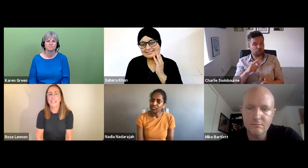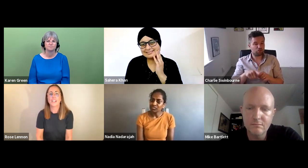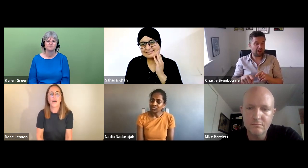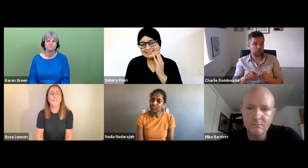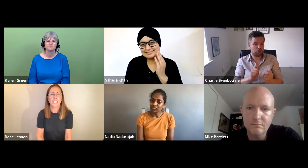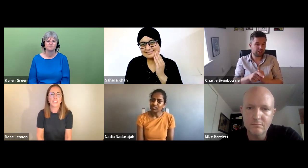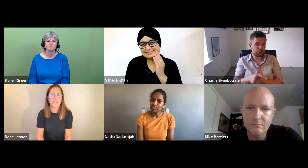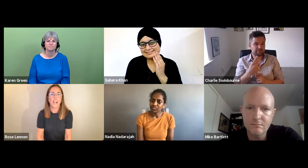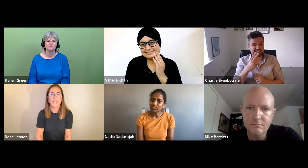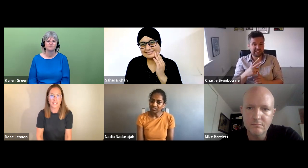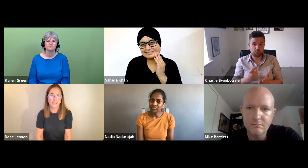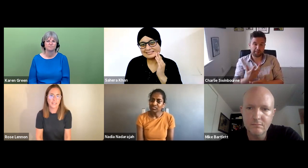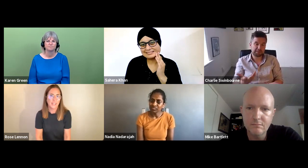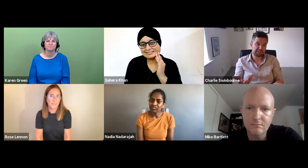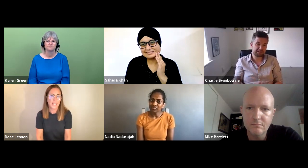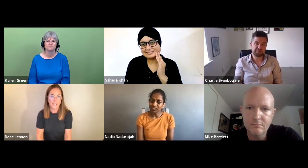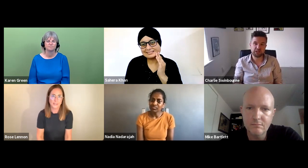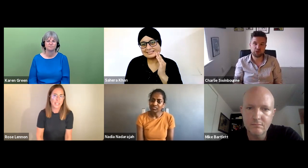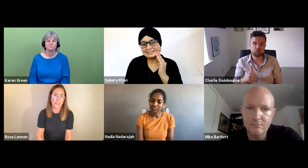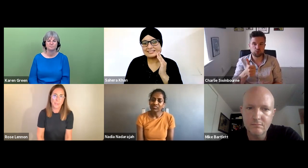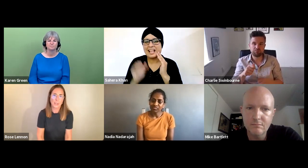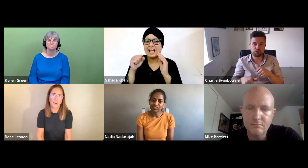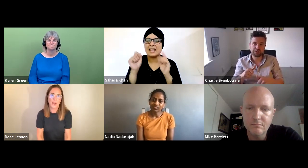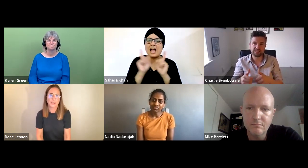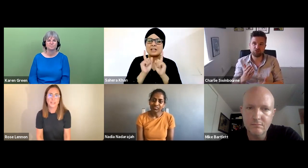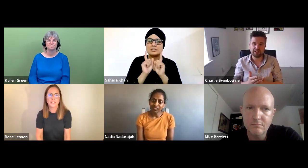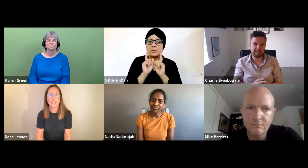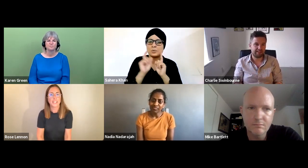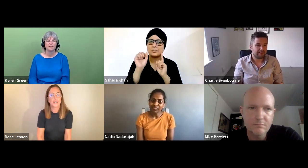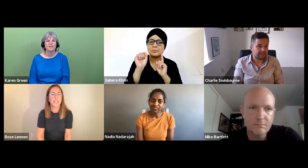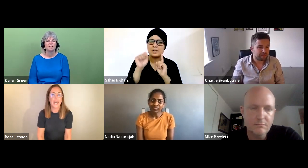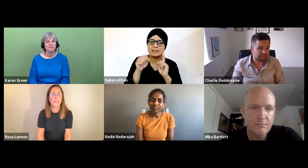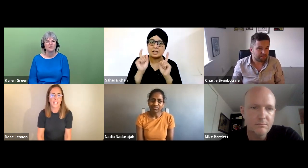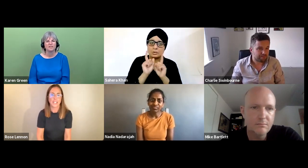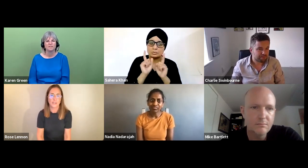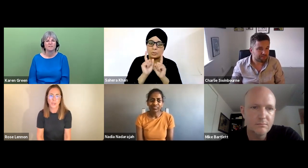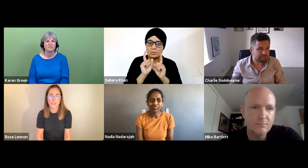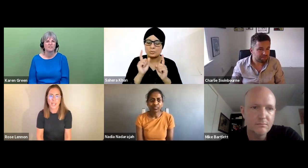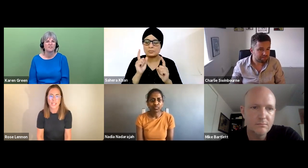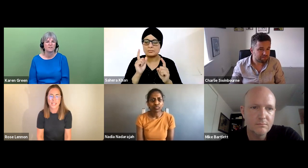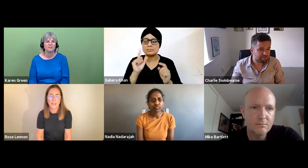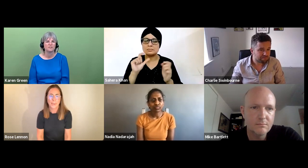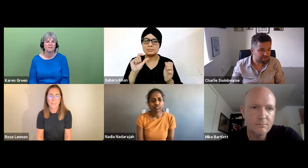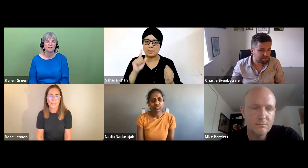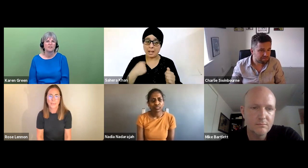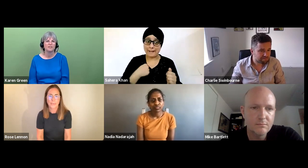think conversation is vital in developing your work. It's good to have that in your process.